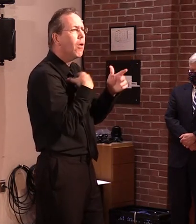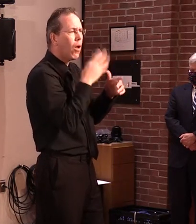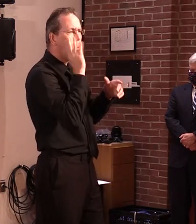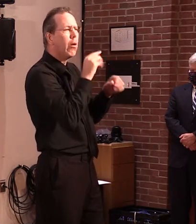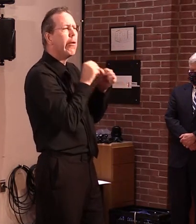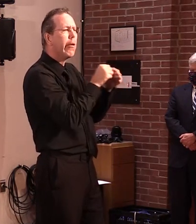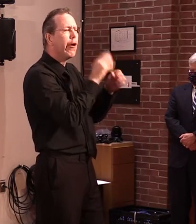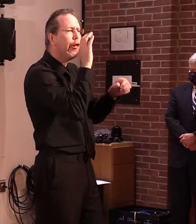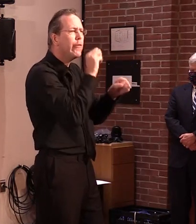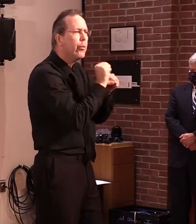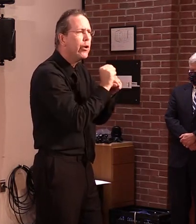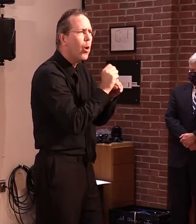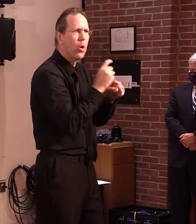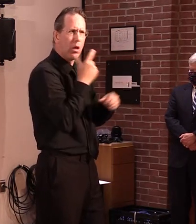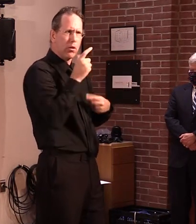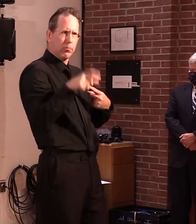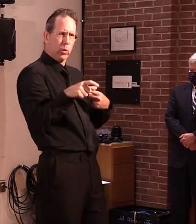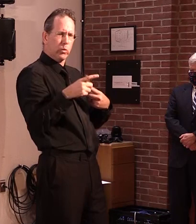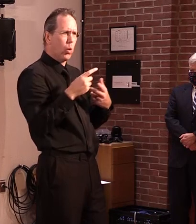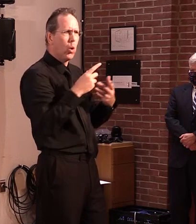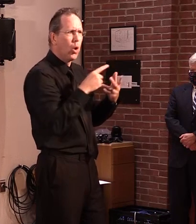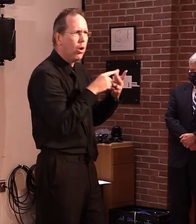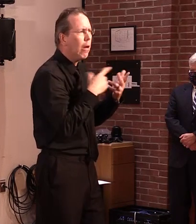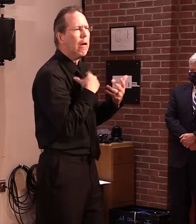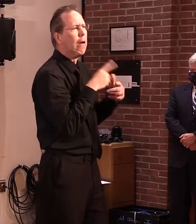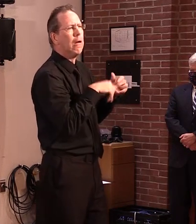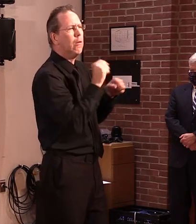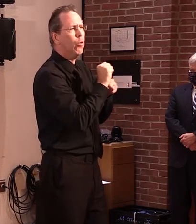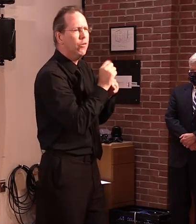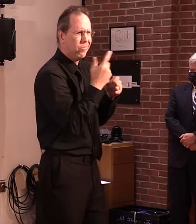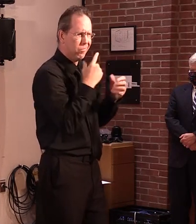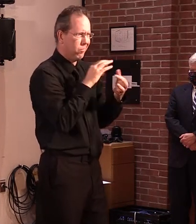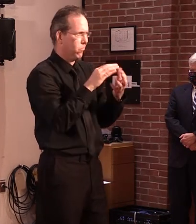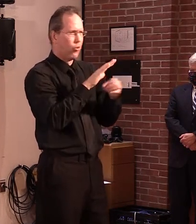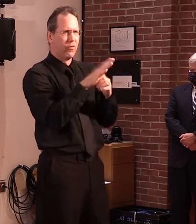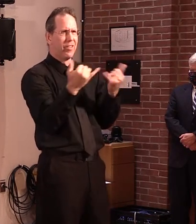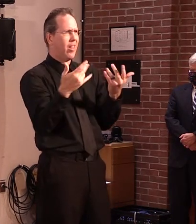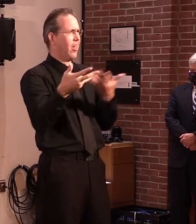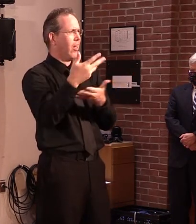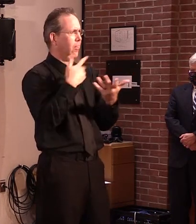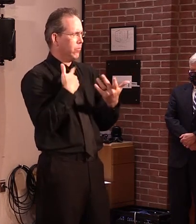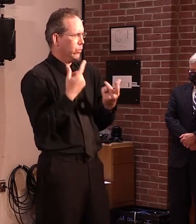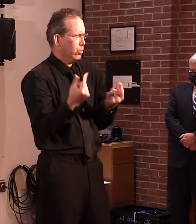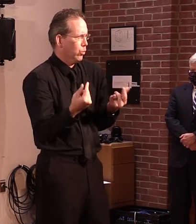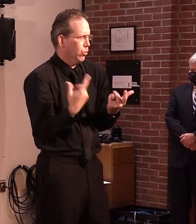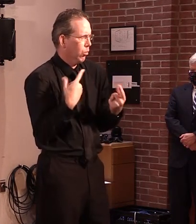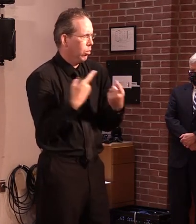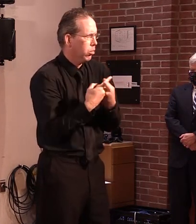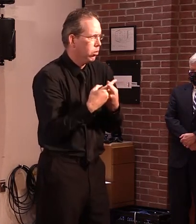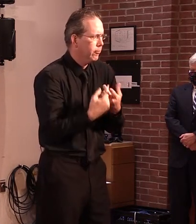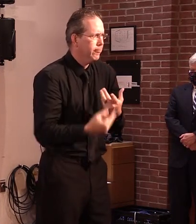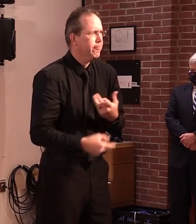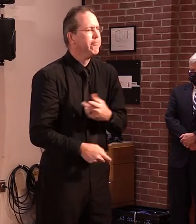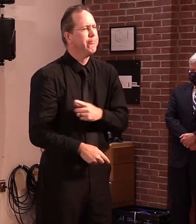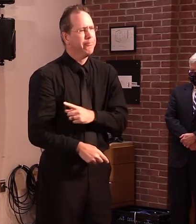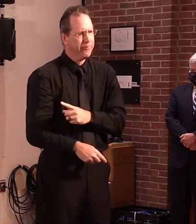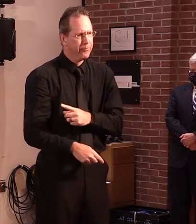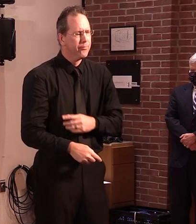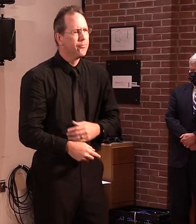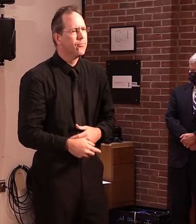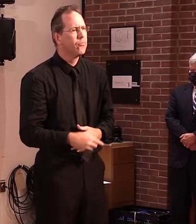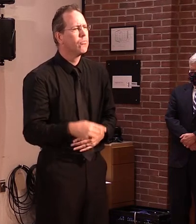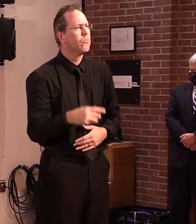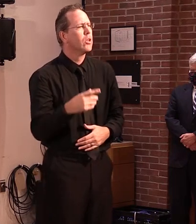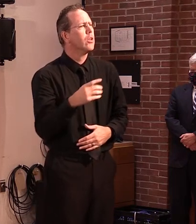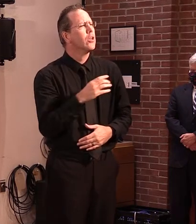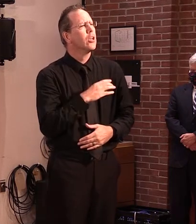minimize the confusion of removing it and then having to add it back. It has been on the application, both PUA and